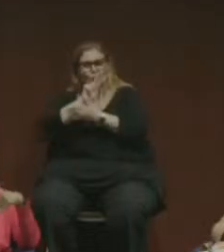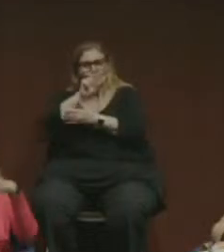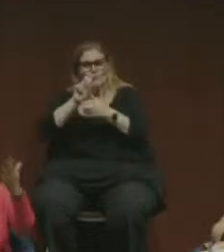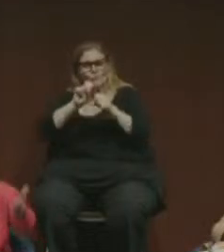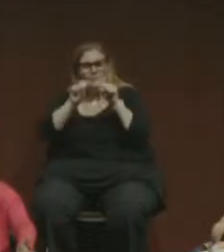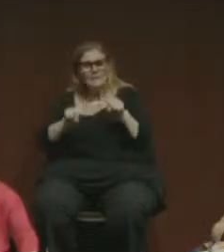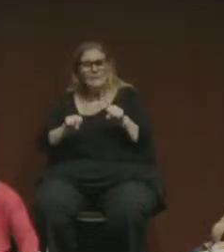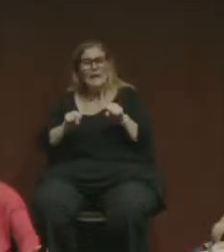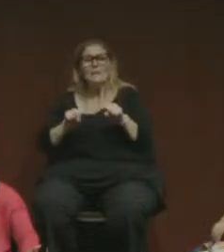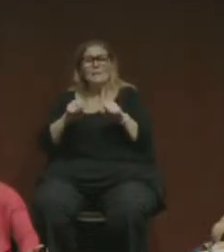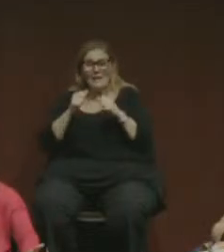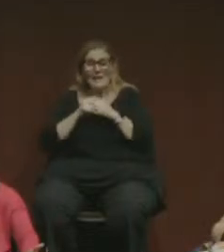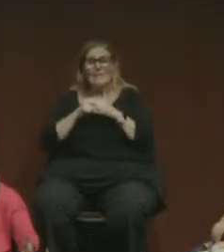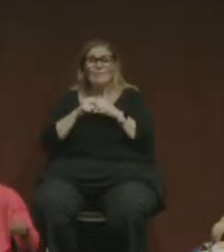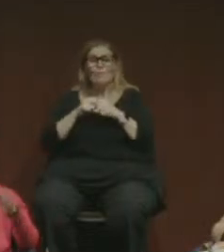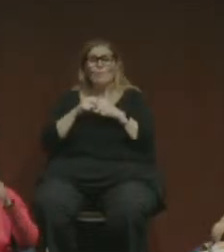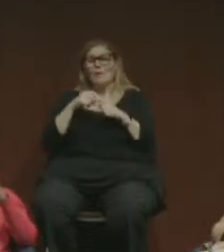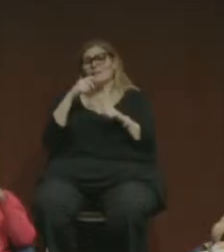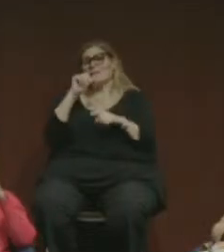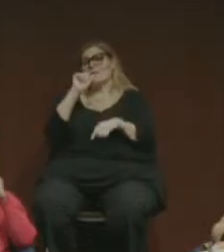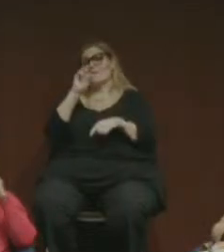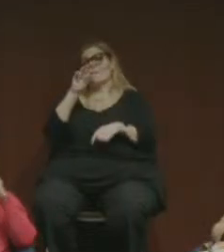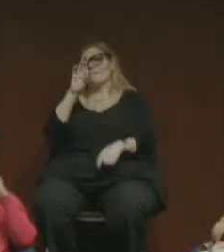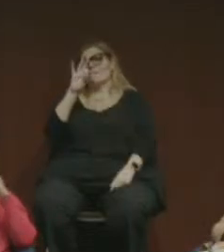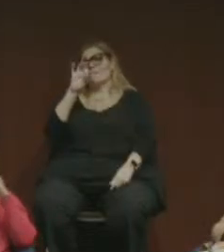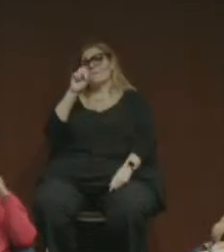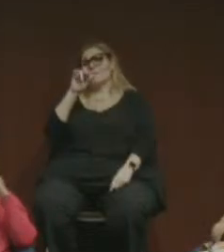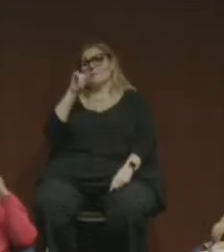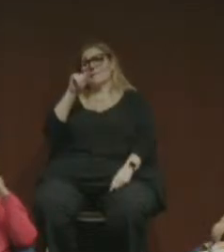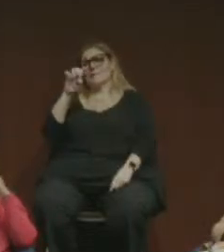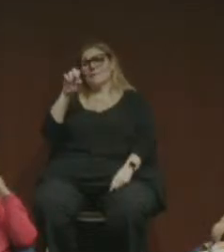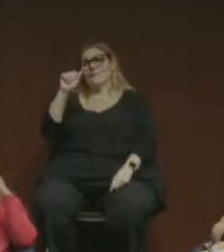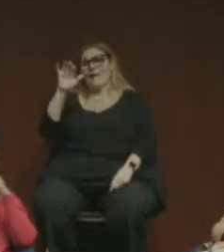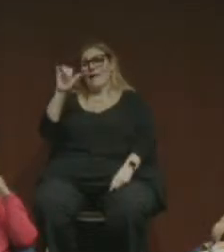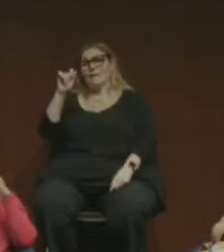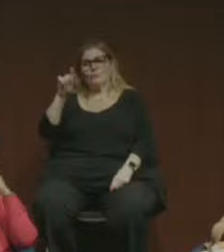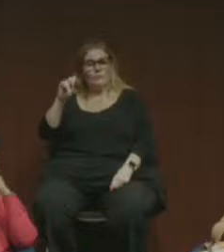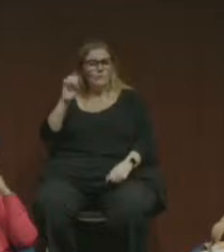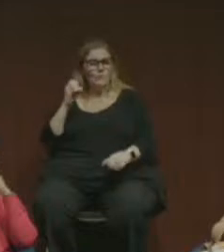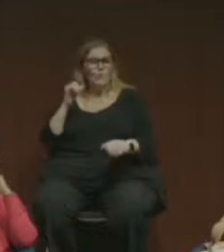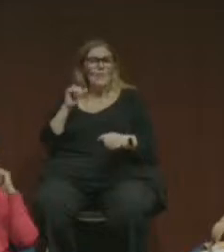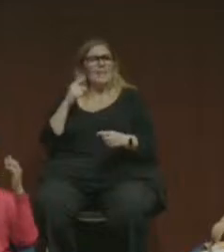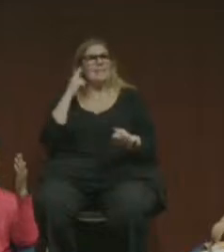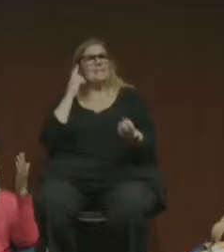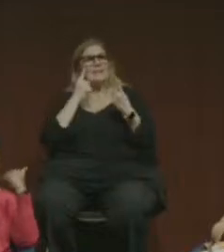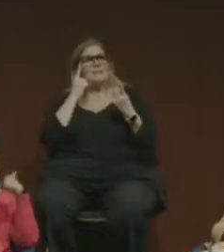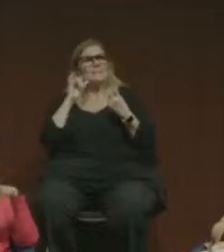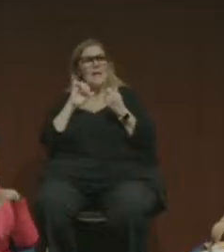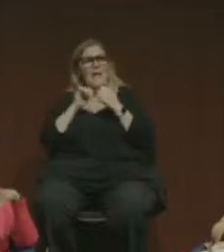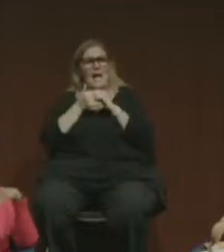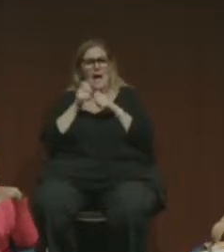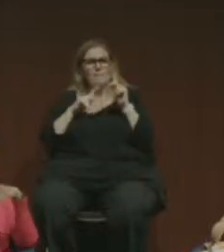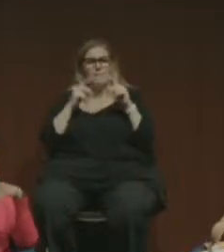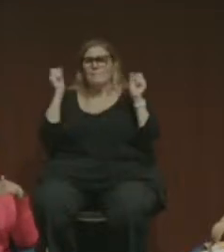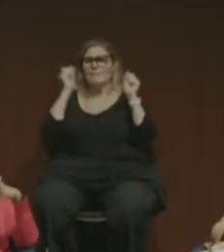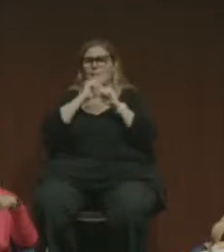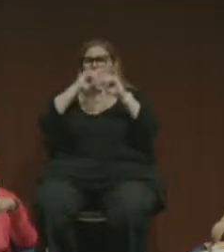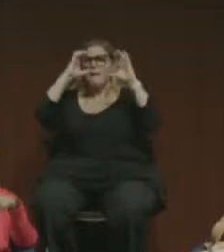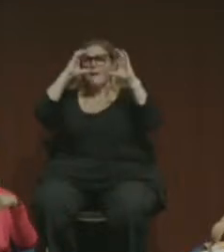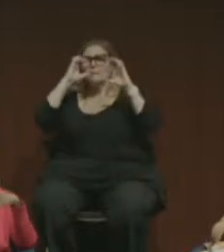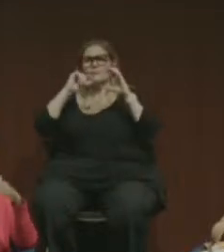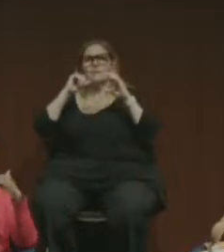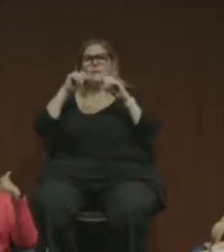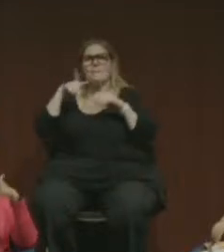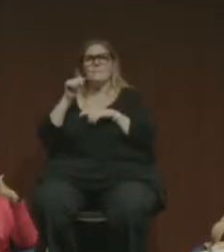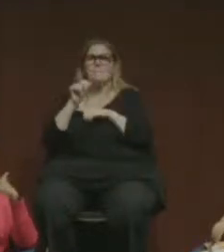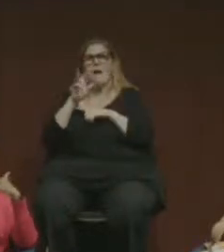system, even with affirmative action, right? So I think there's something for us to think about how people imagine